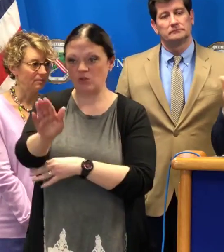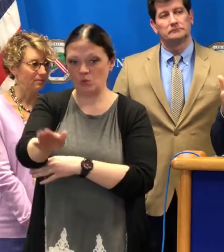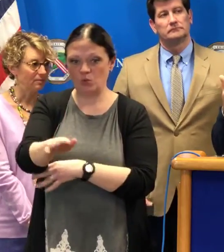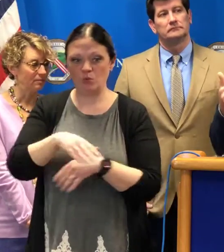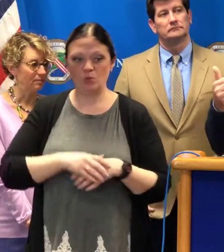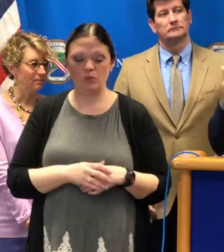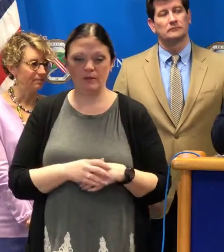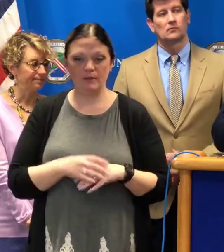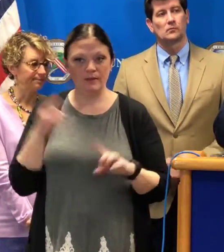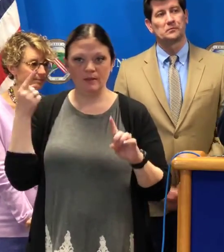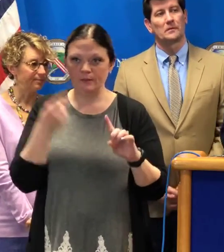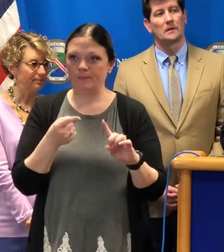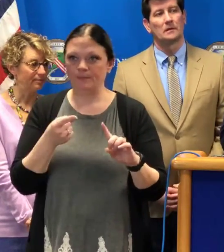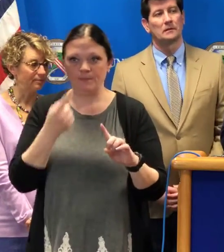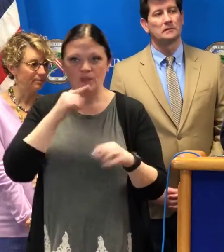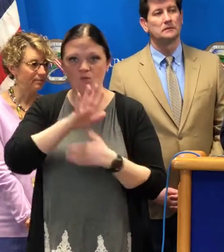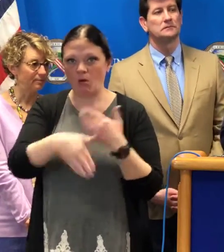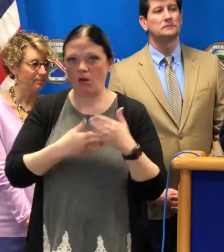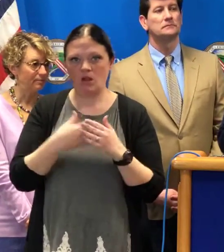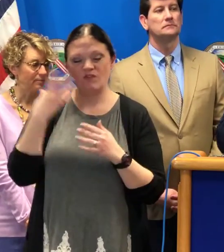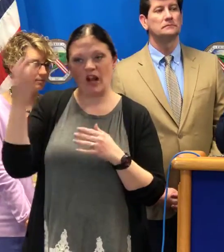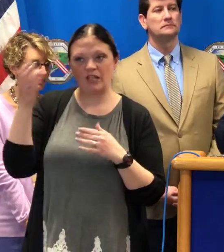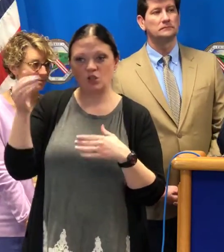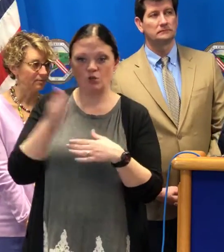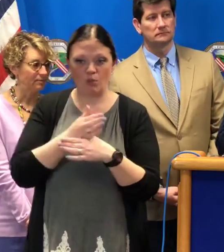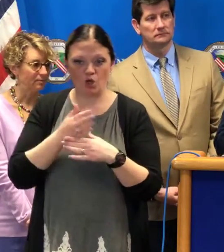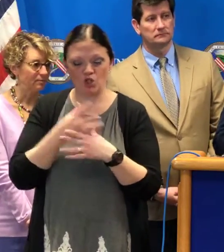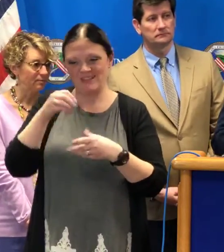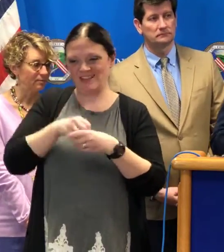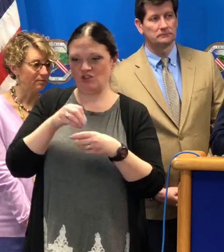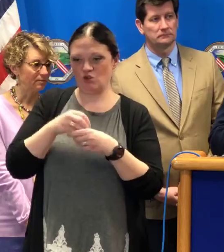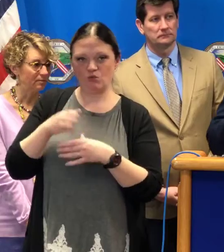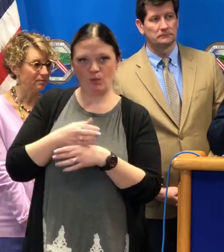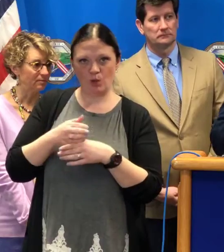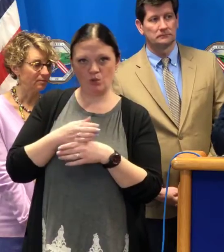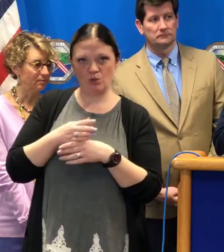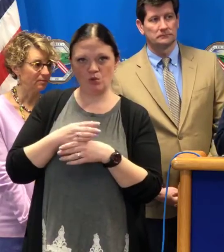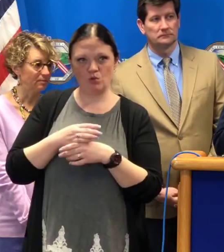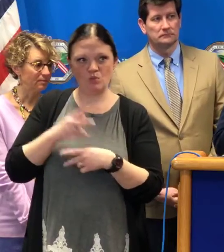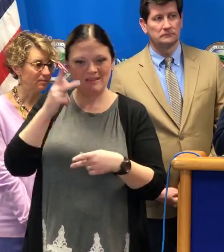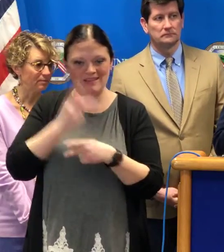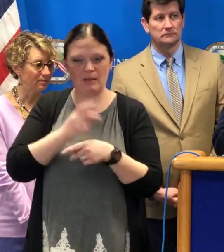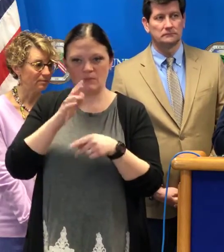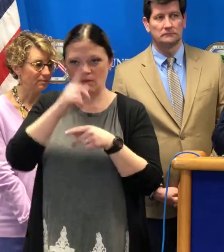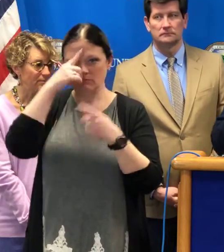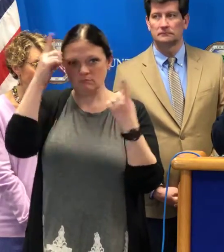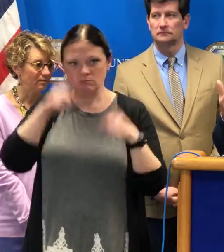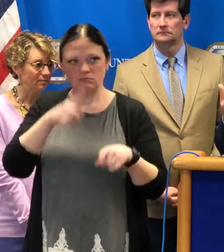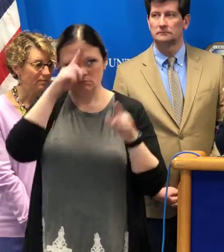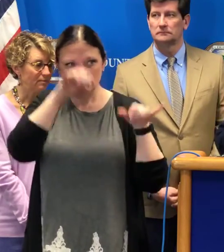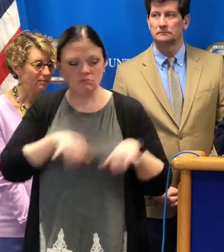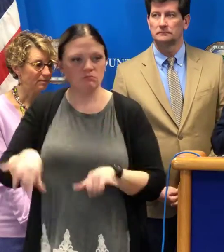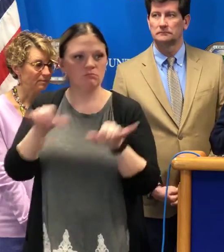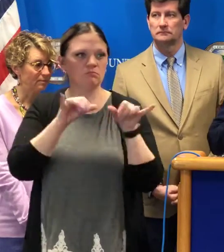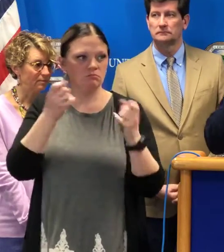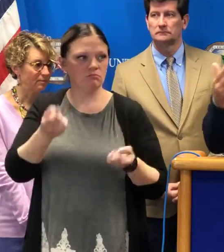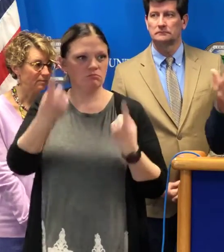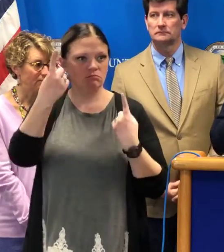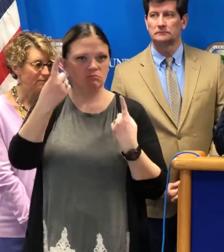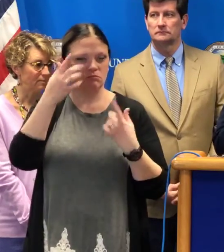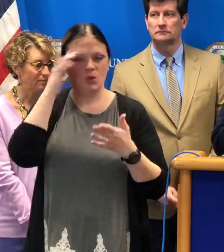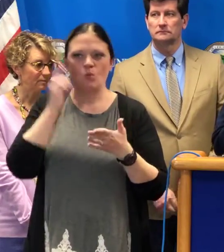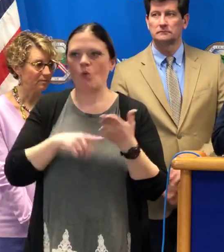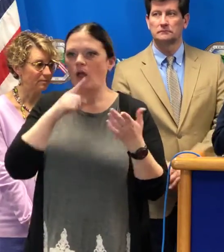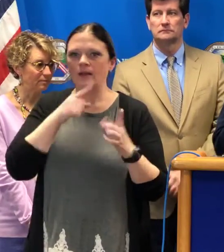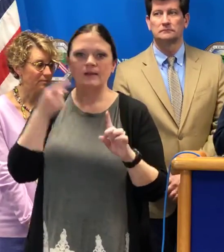The key here is for all of our external partners and even internal partners to be kept on the same page. We get asked a lot of times, what's the key